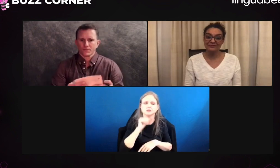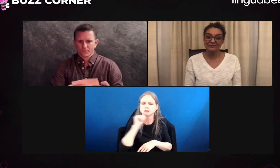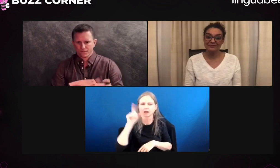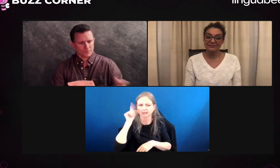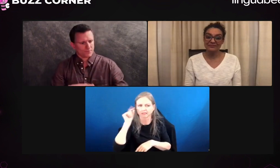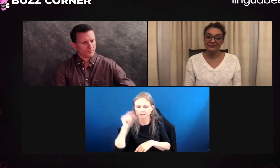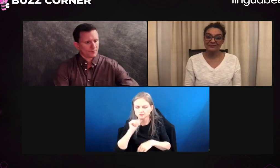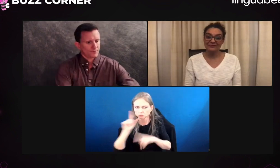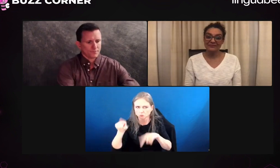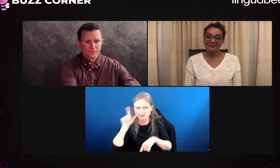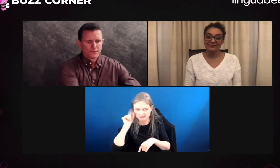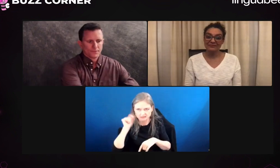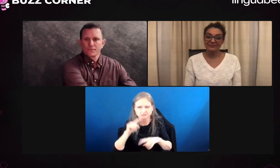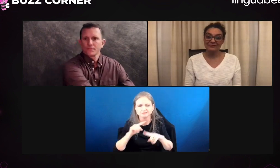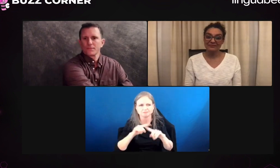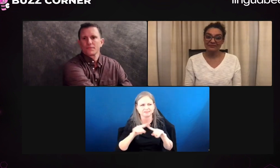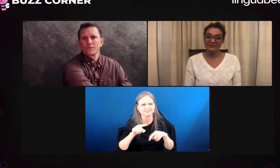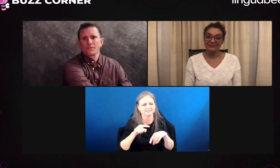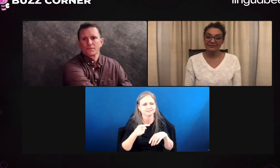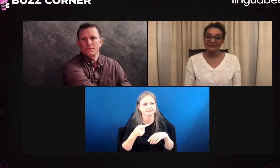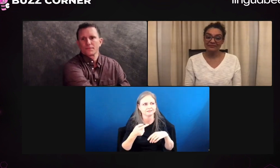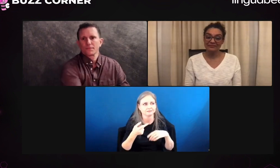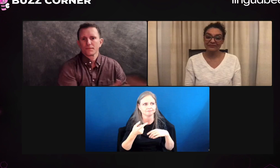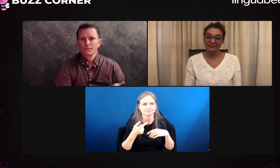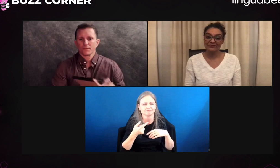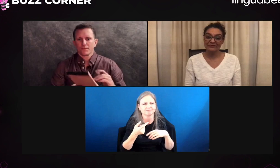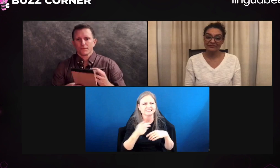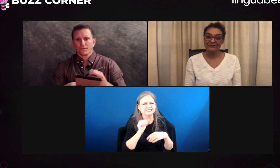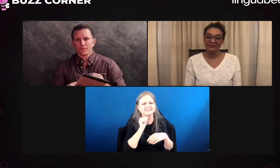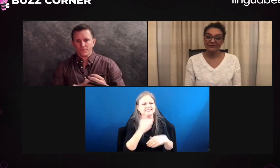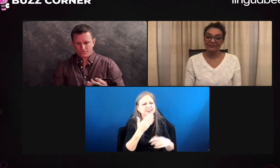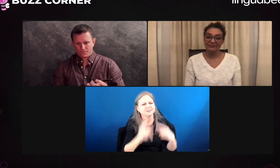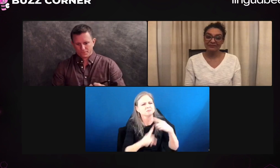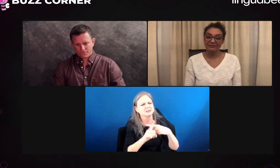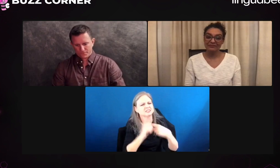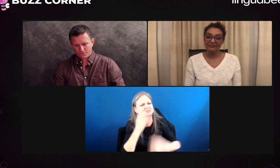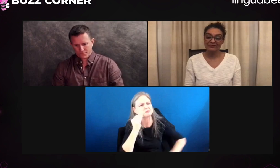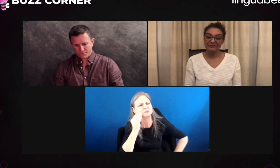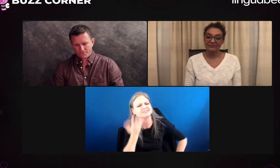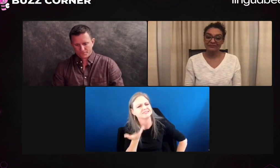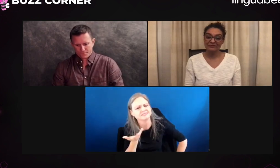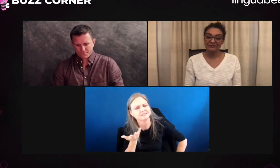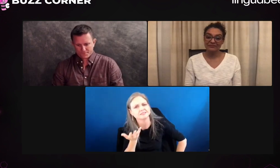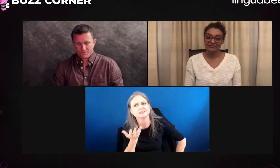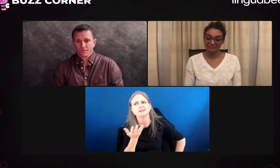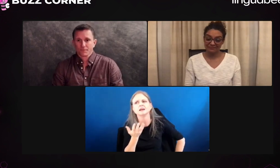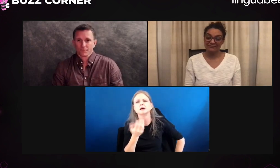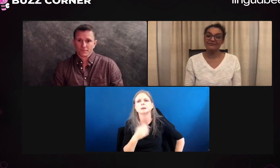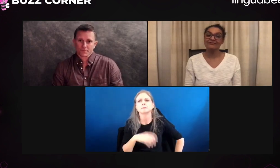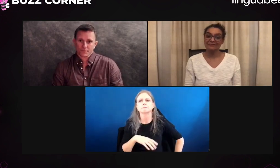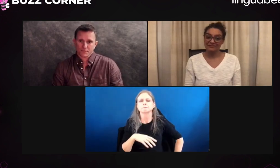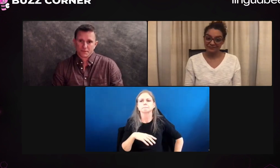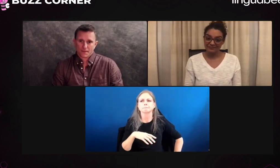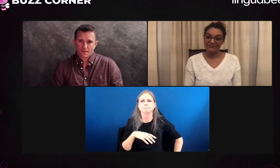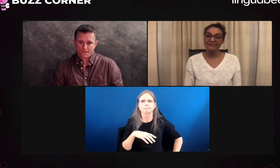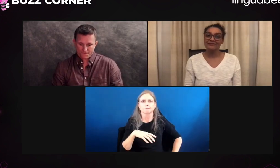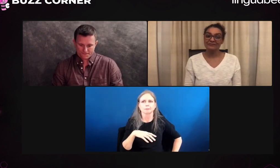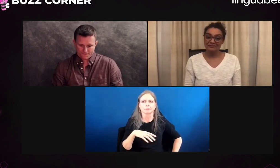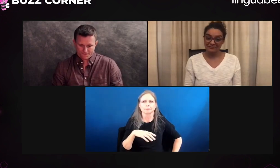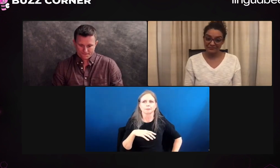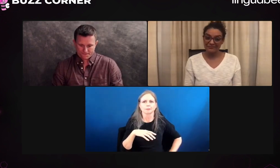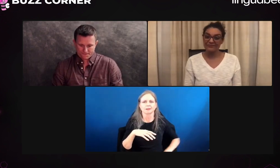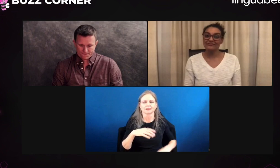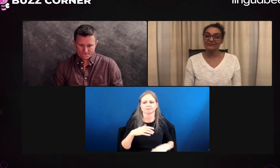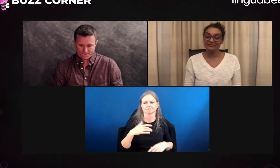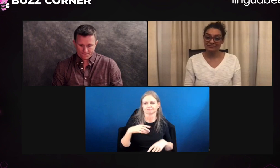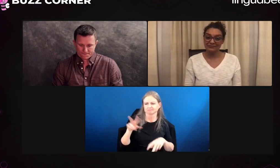in early college, did not go to Gallaudet myself, but in early college was not positive as far as interpreters